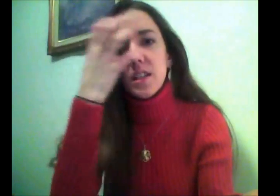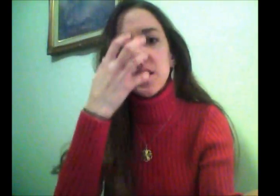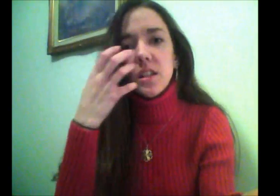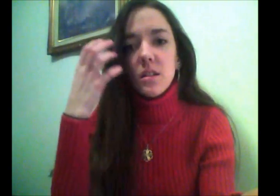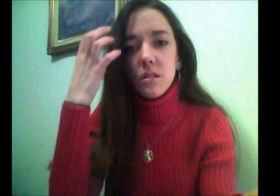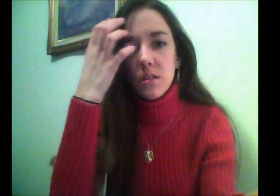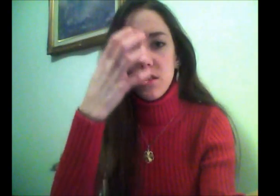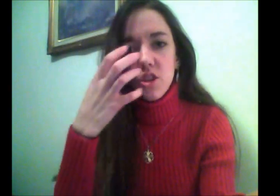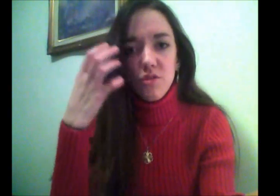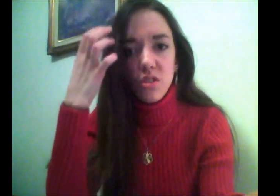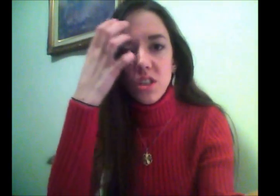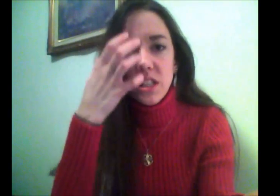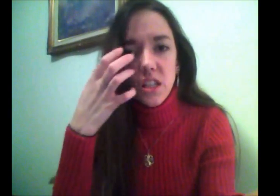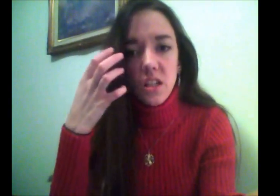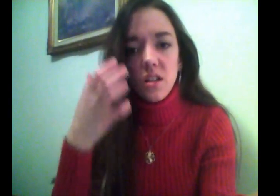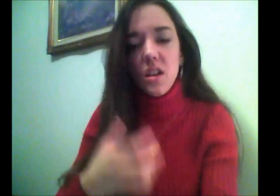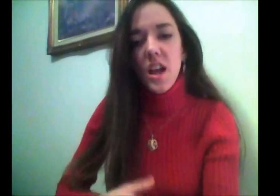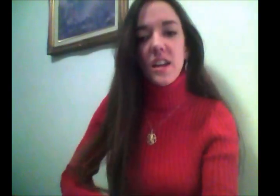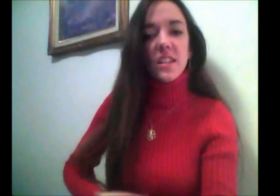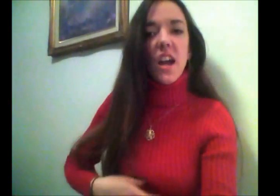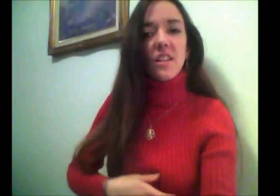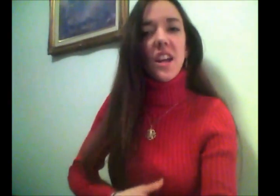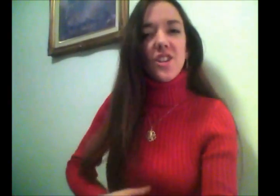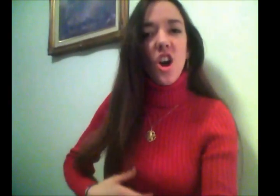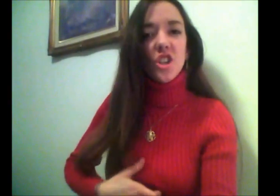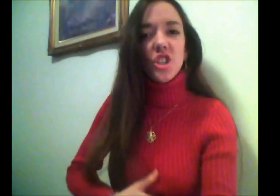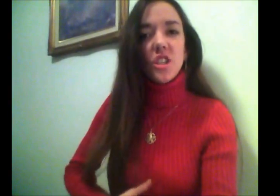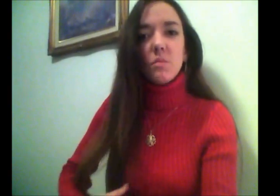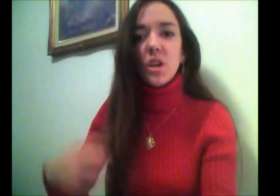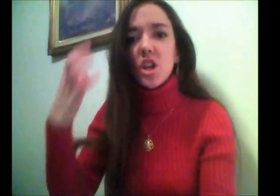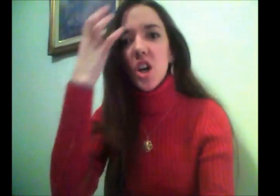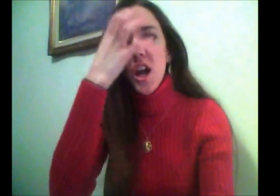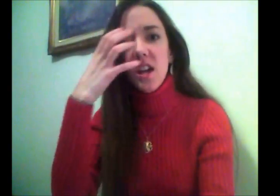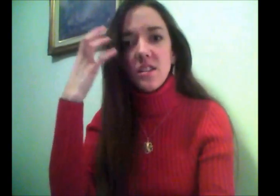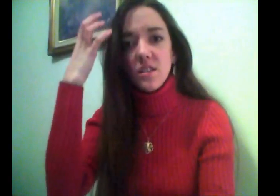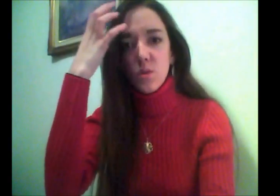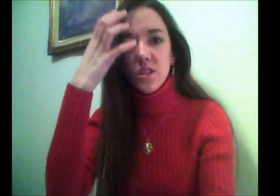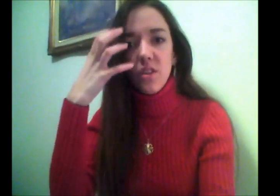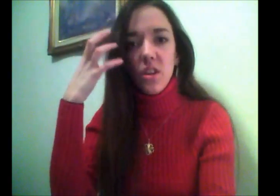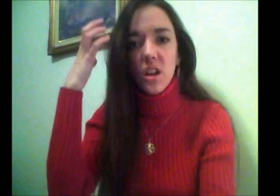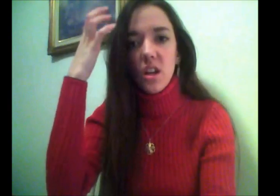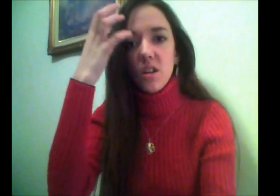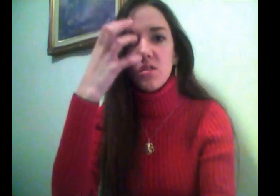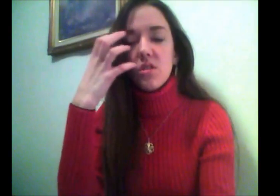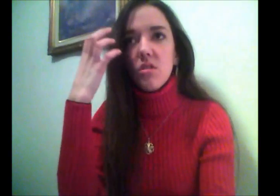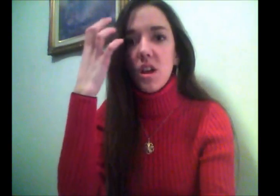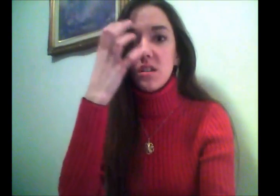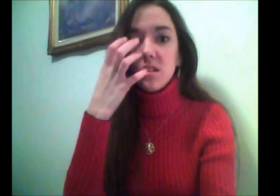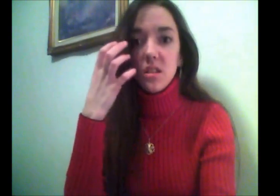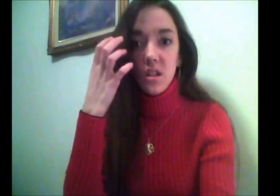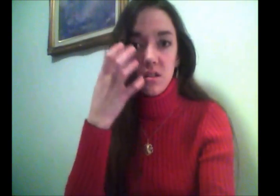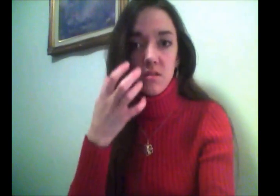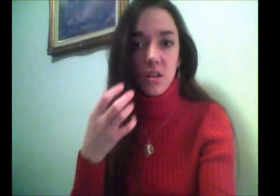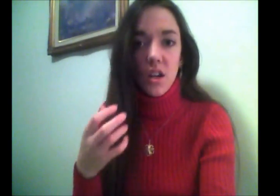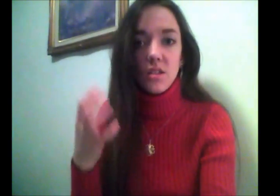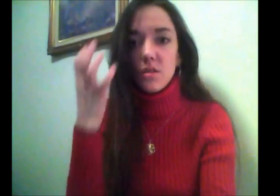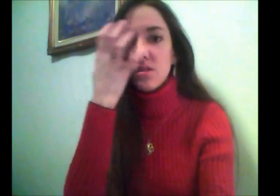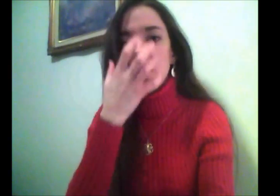Dizzy. Do you feel dizzy? And it's kind of like nauseous, but your head is what's feeling it. You know, you're like dizzy. Okay, so it's like